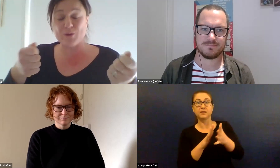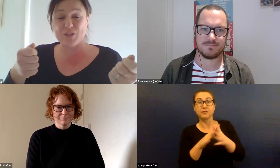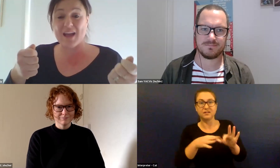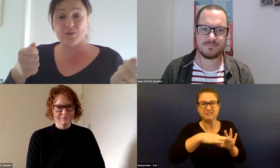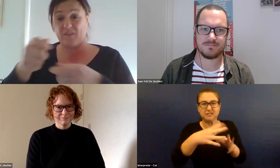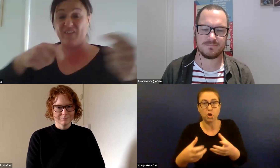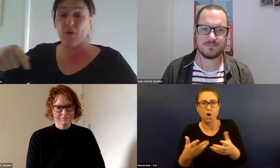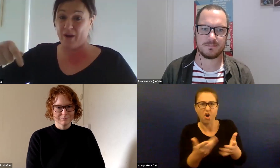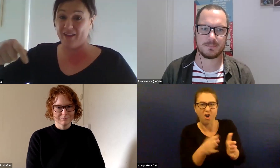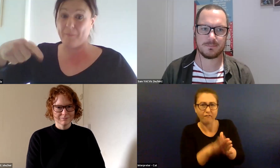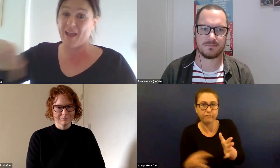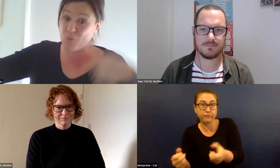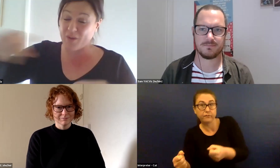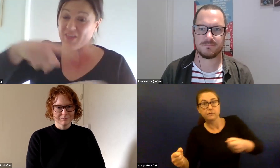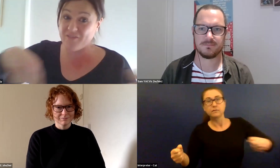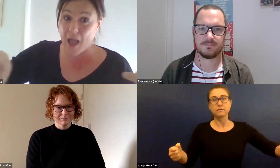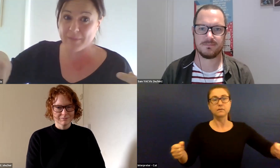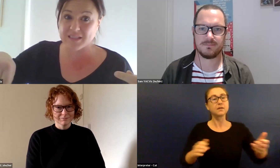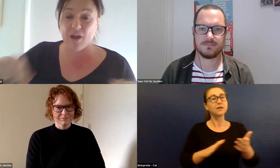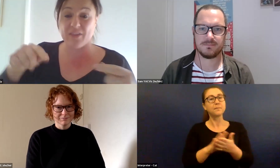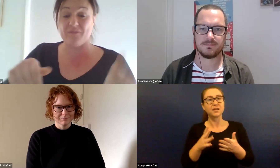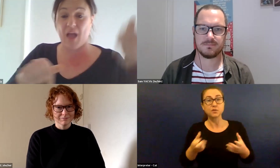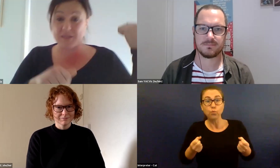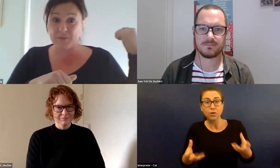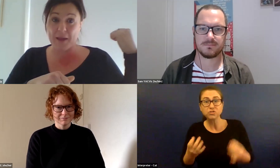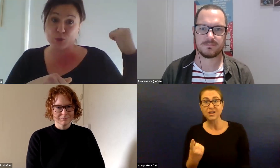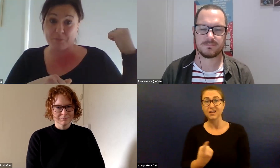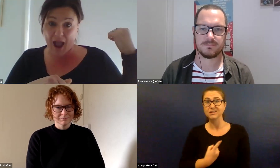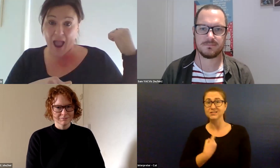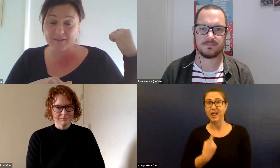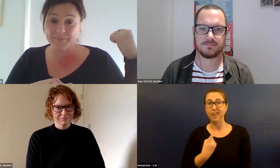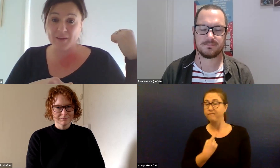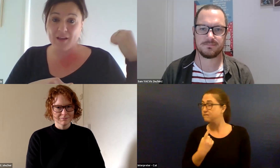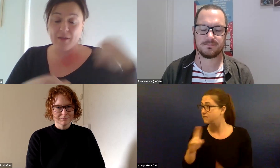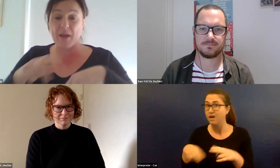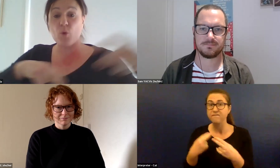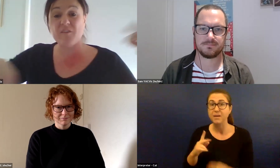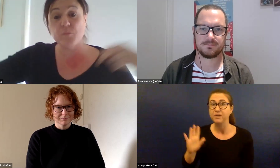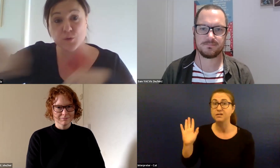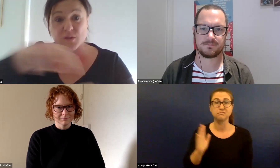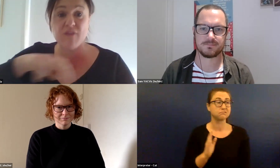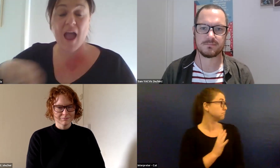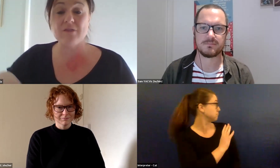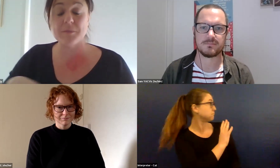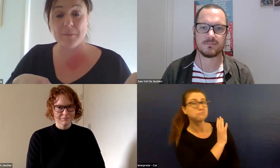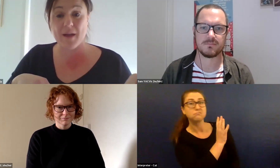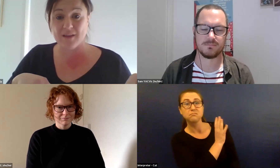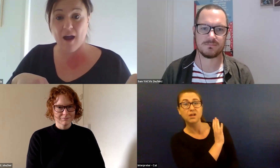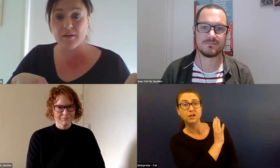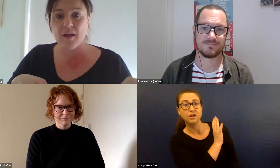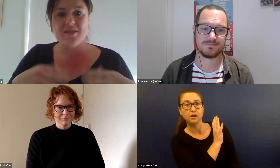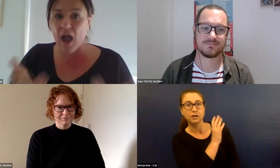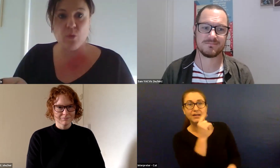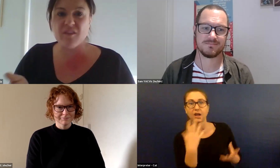more wheelchairs could have been with people with their families rather than families being pushed back. People could have moved around a bit